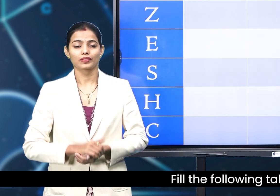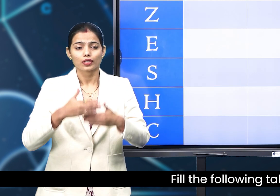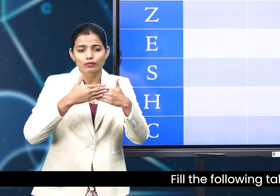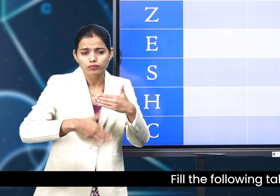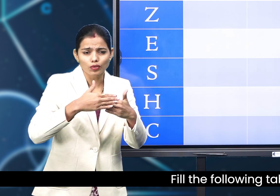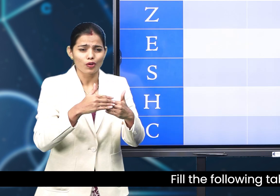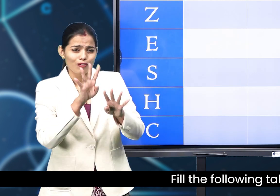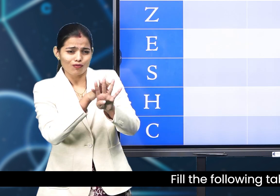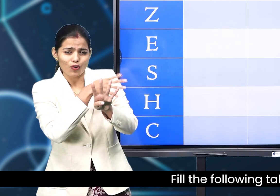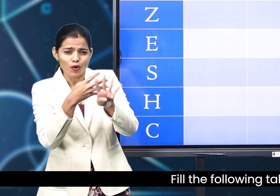Fill the following table.